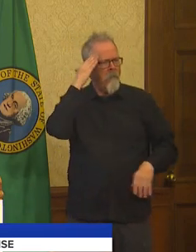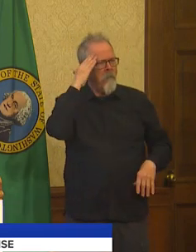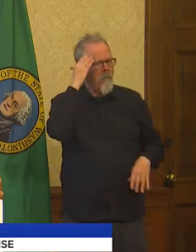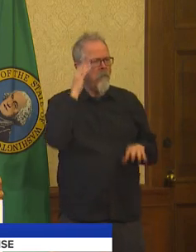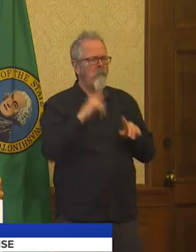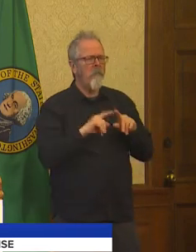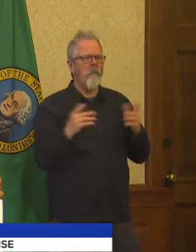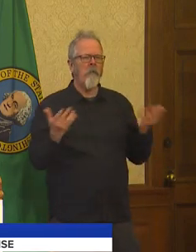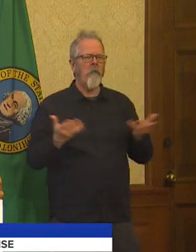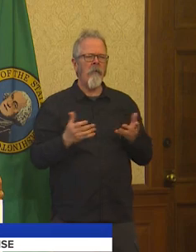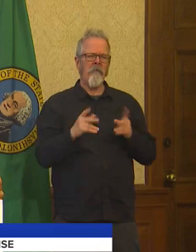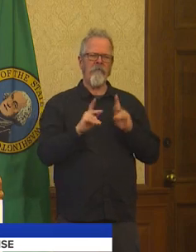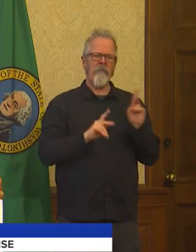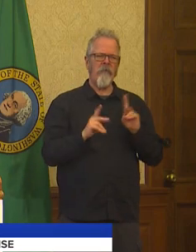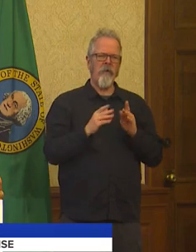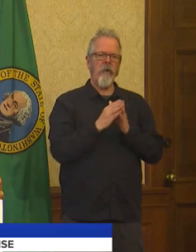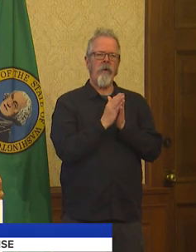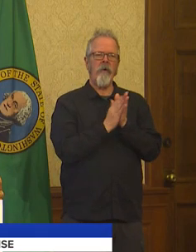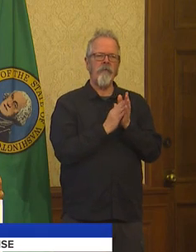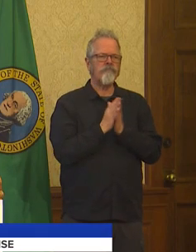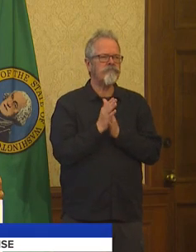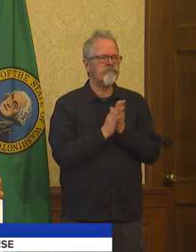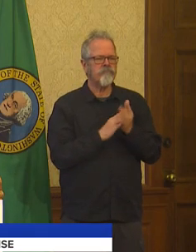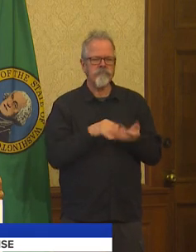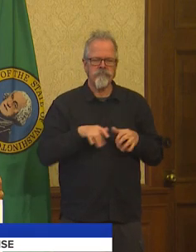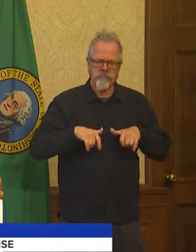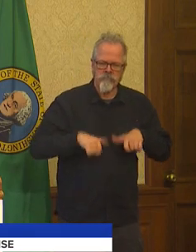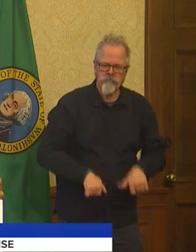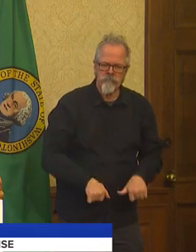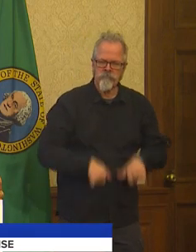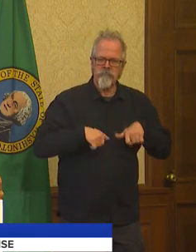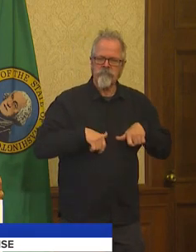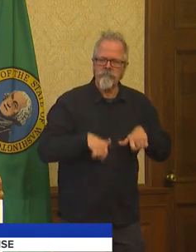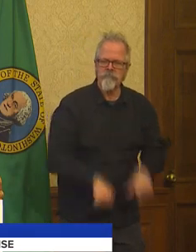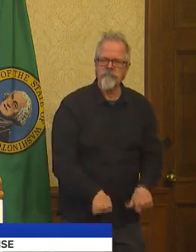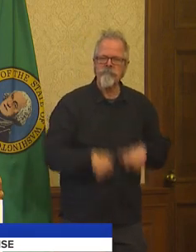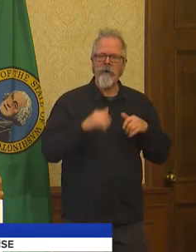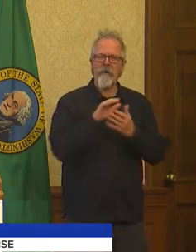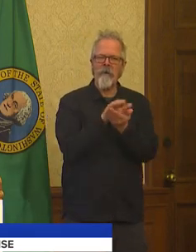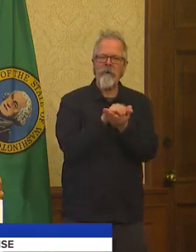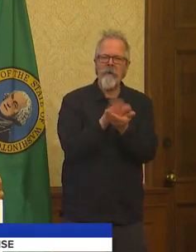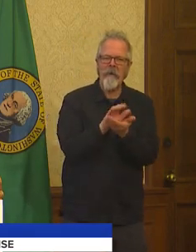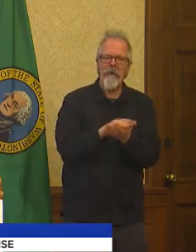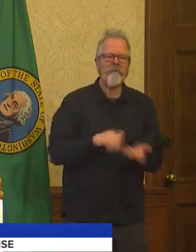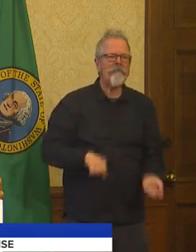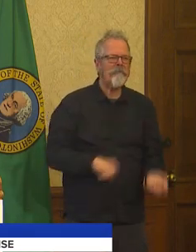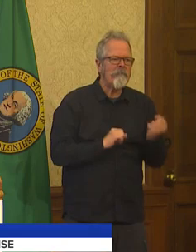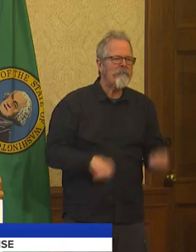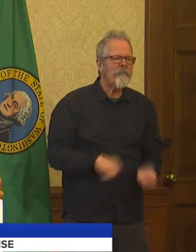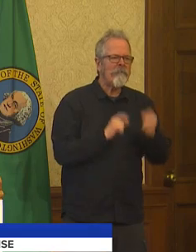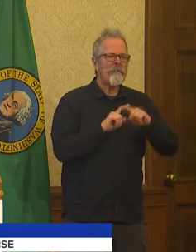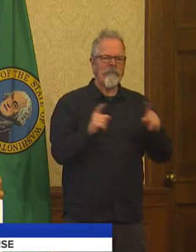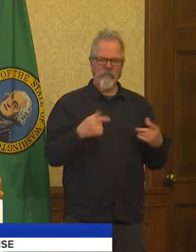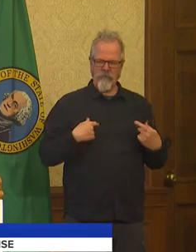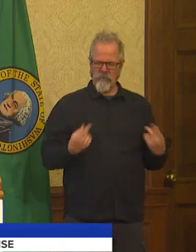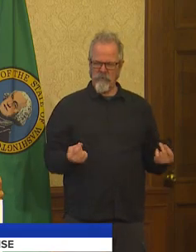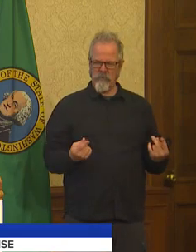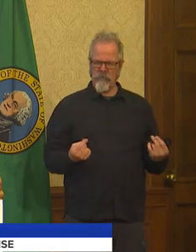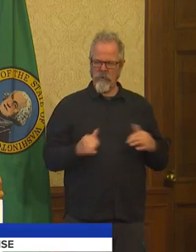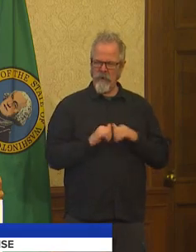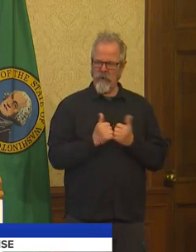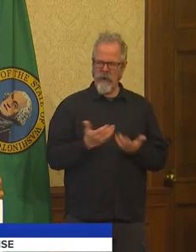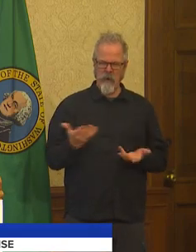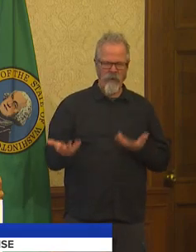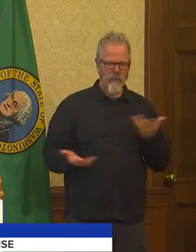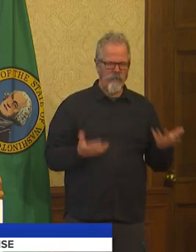So Kelly, why don't you start? Right, sure. So there's a couple of things there. So on the marine fishing, we have